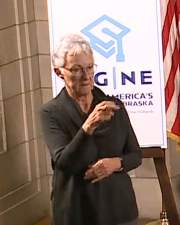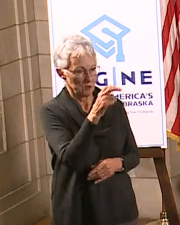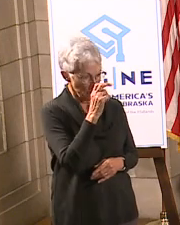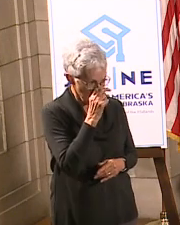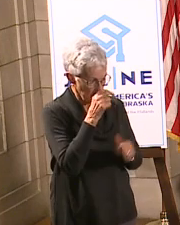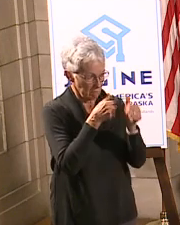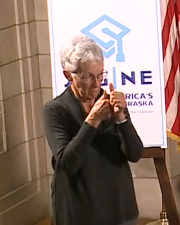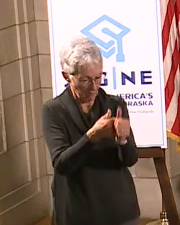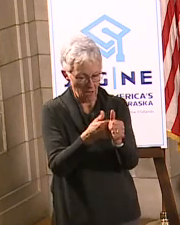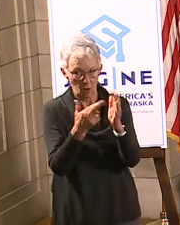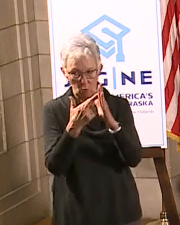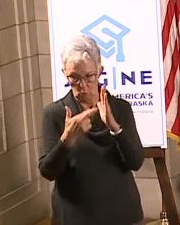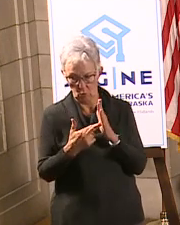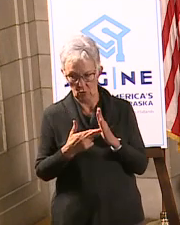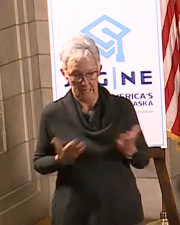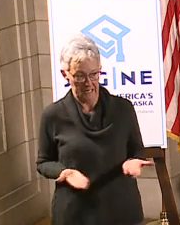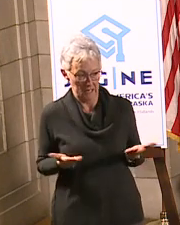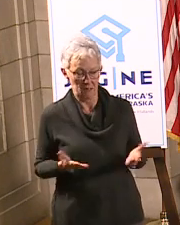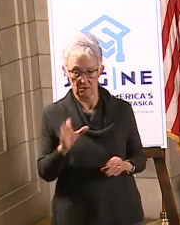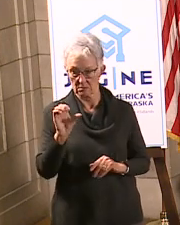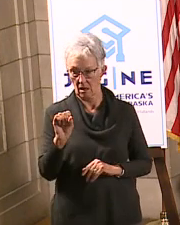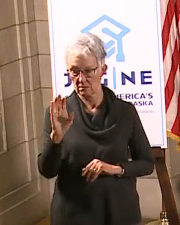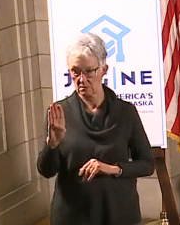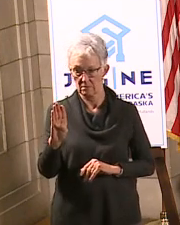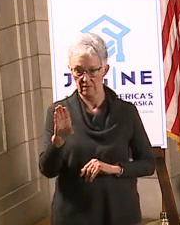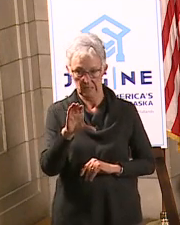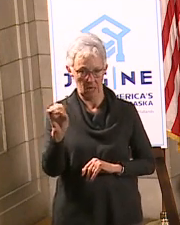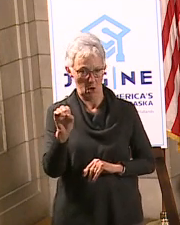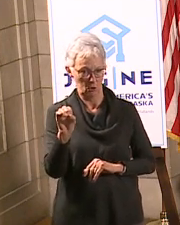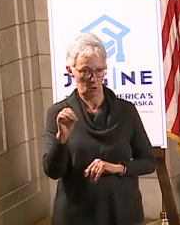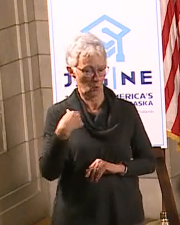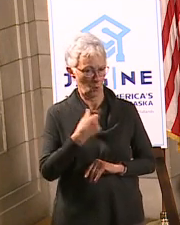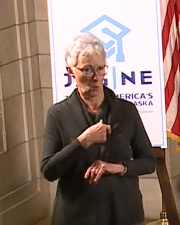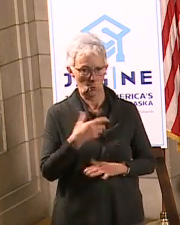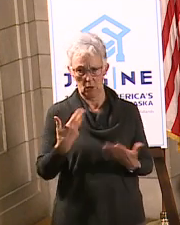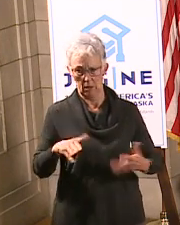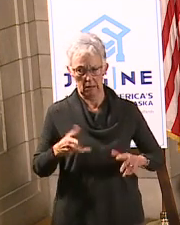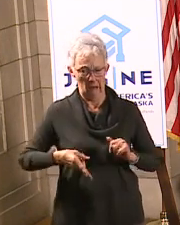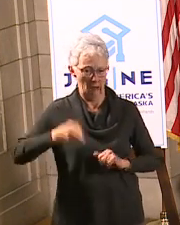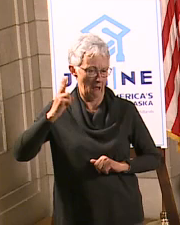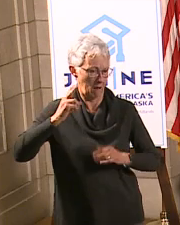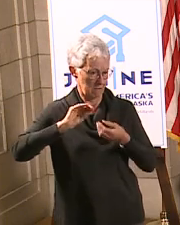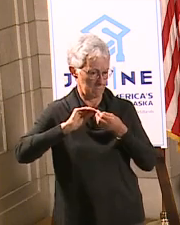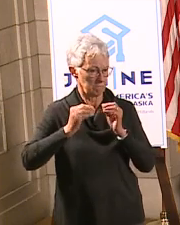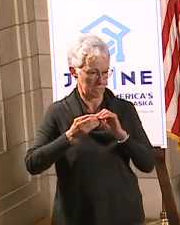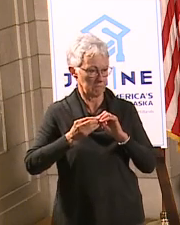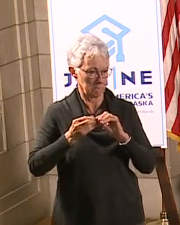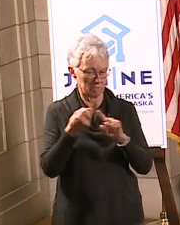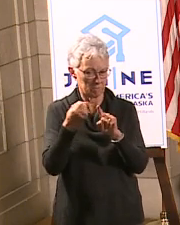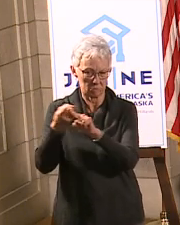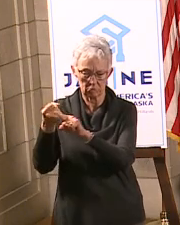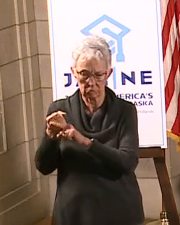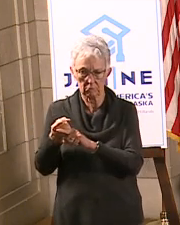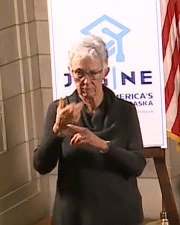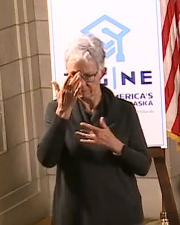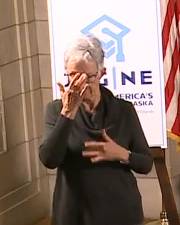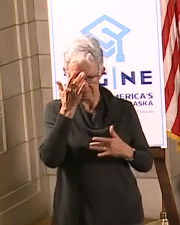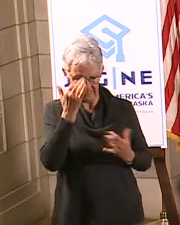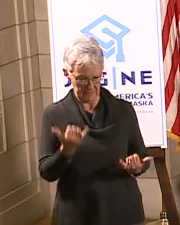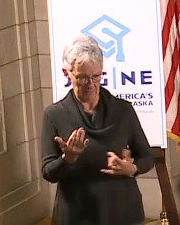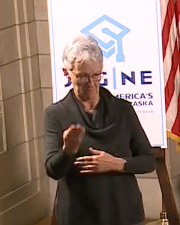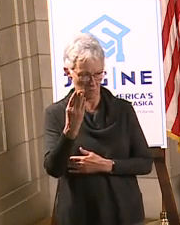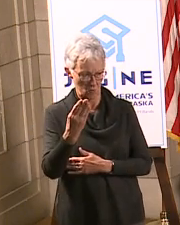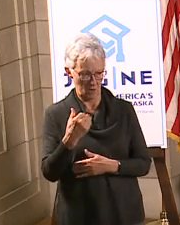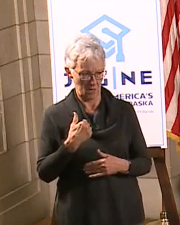are one of the hardest hit parts of the state right now with virus cases. I just looked this morning. I think we